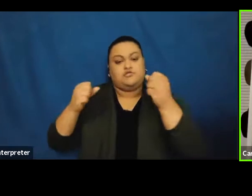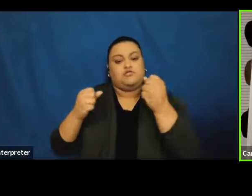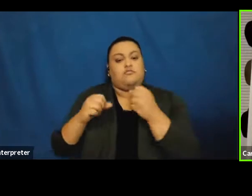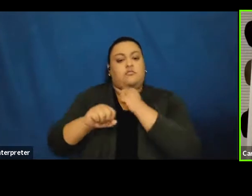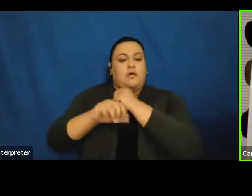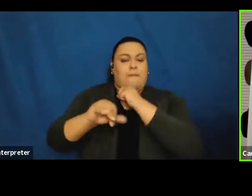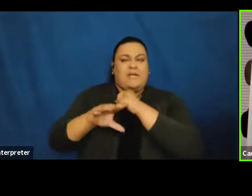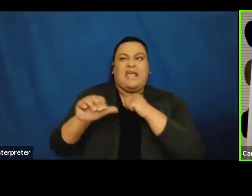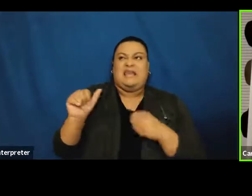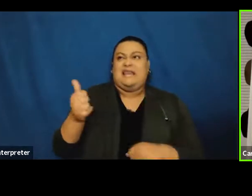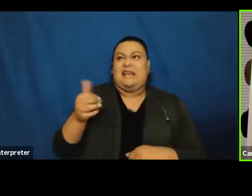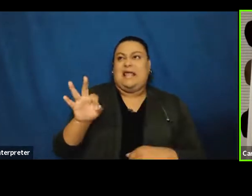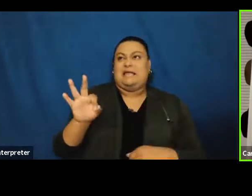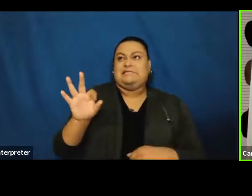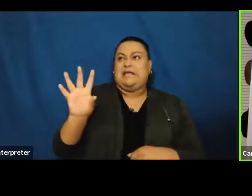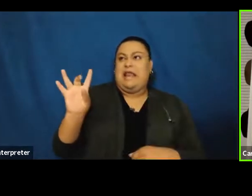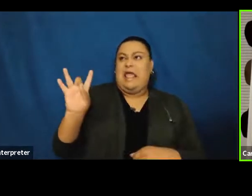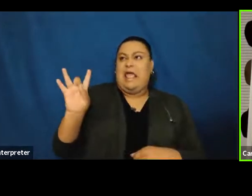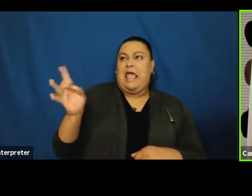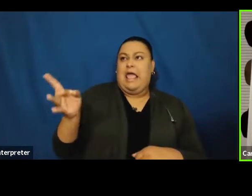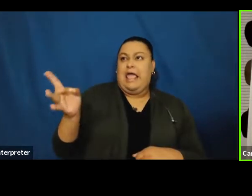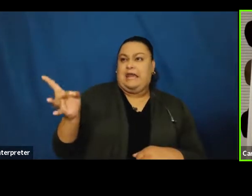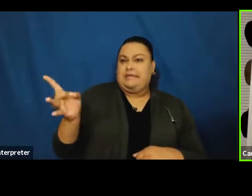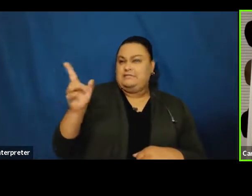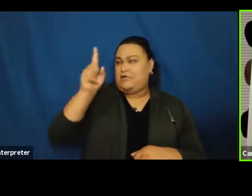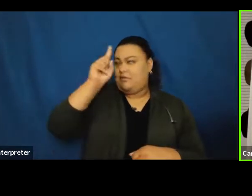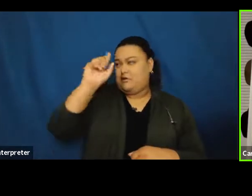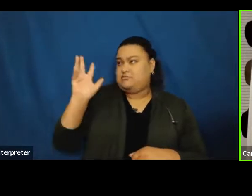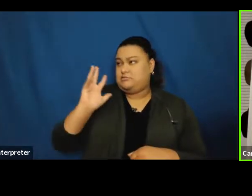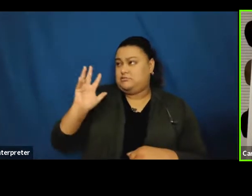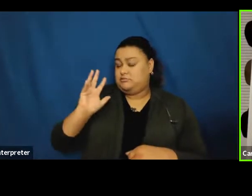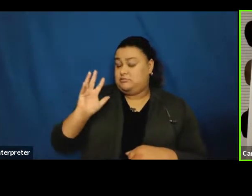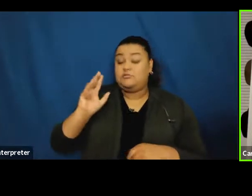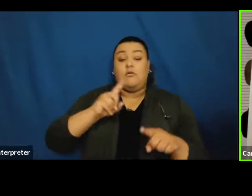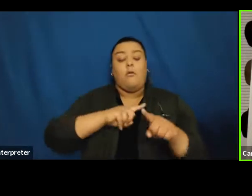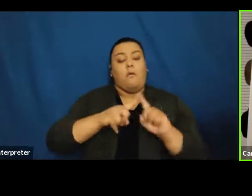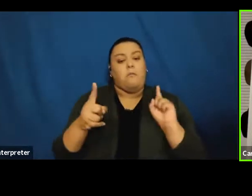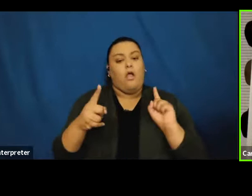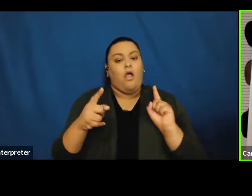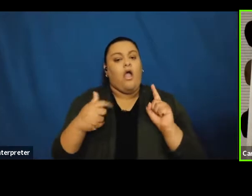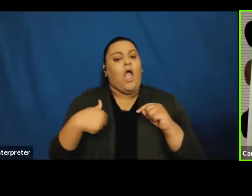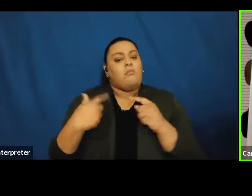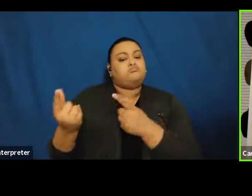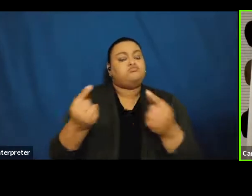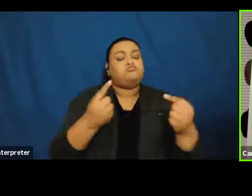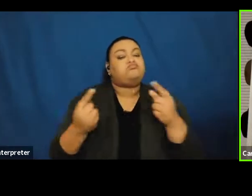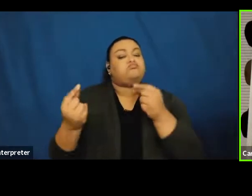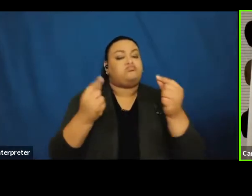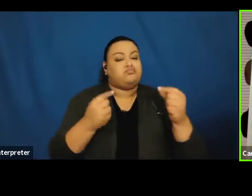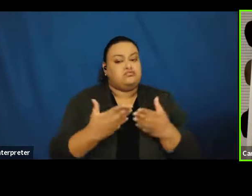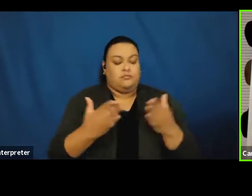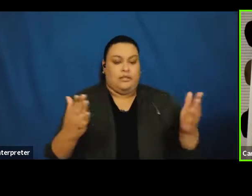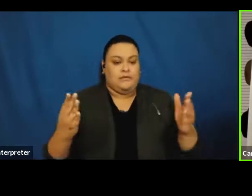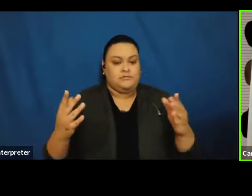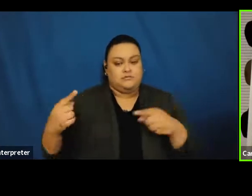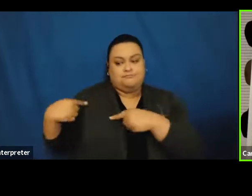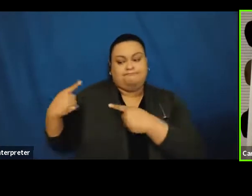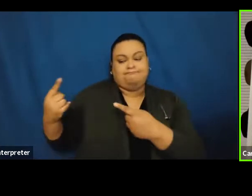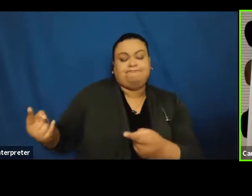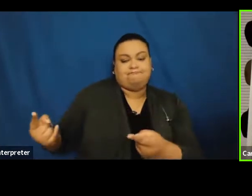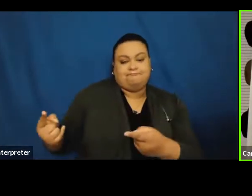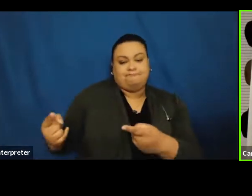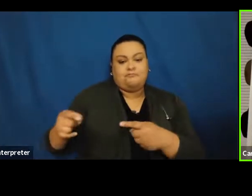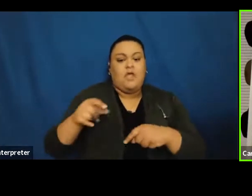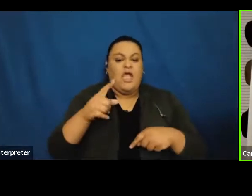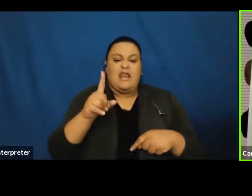I'm forgetting what the year it was. It's been a long time. But I've been doing things to that nature all the way. And I really feel